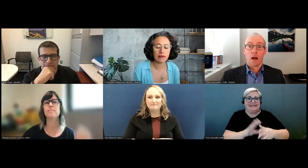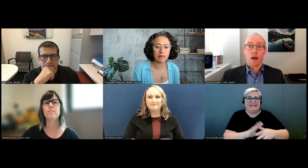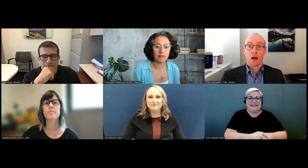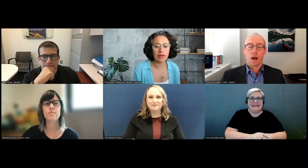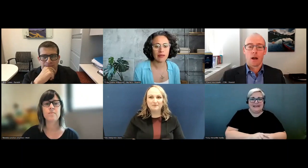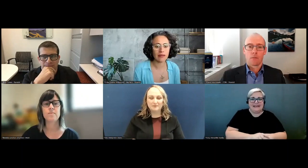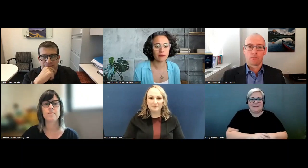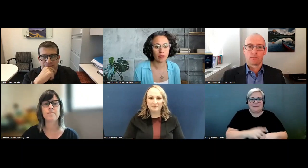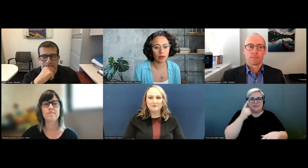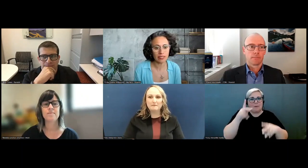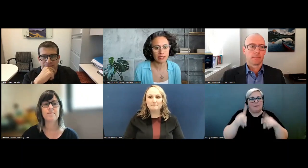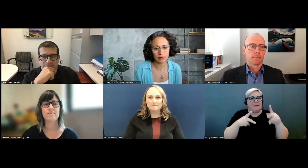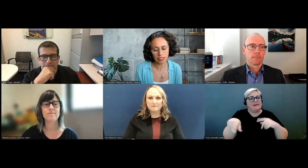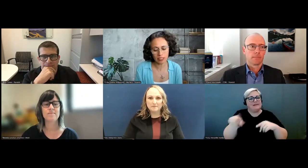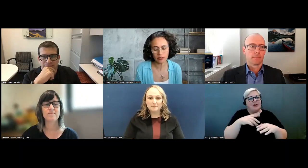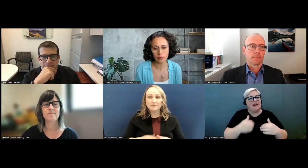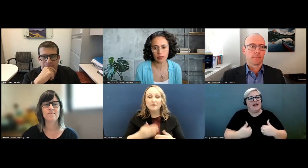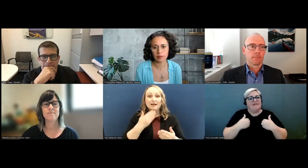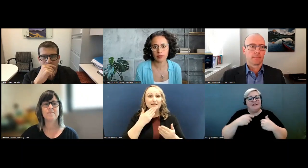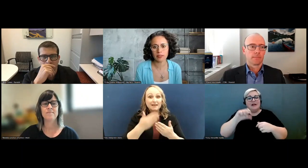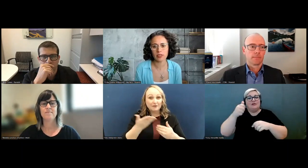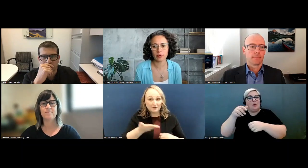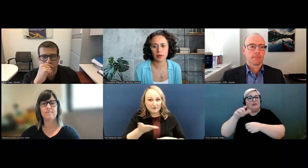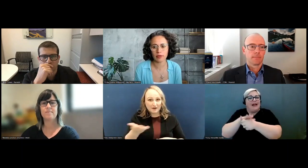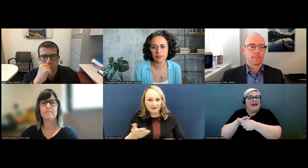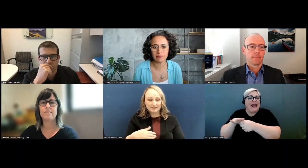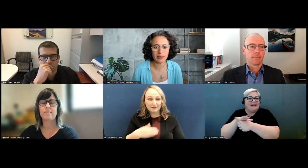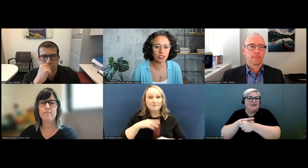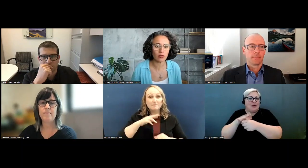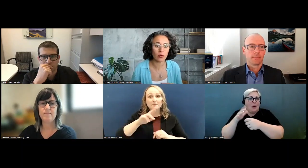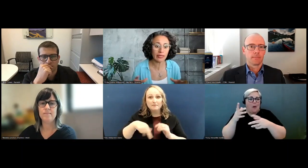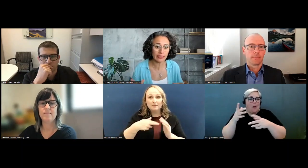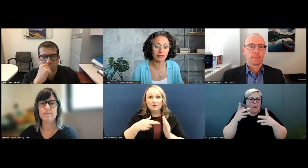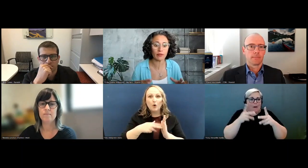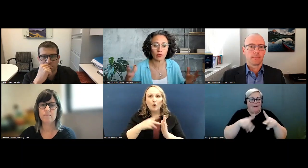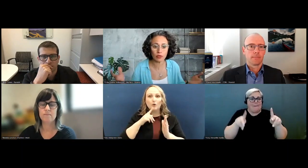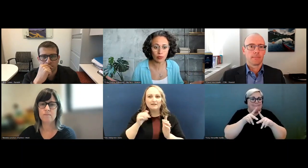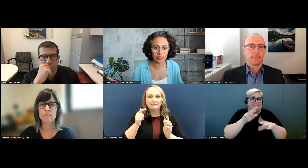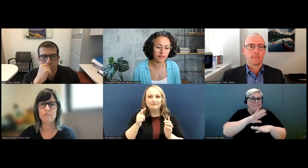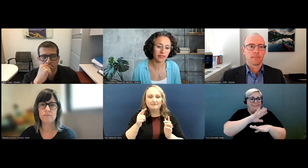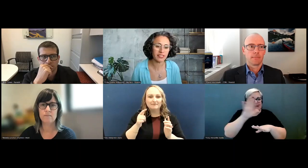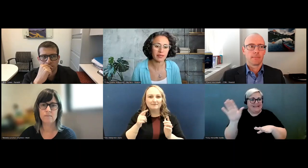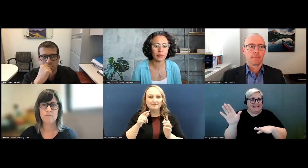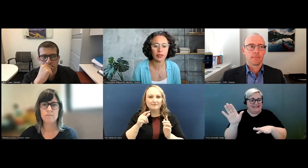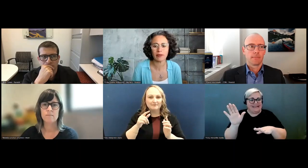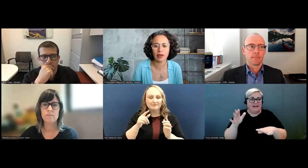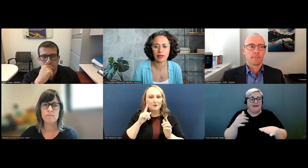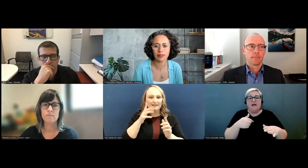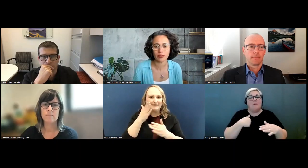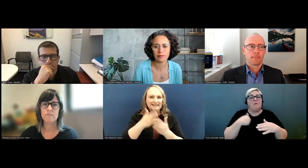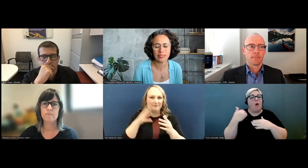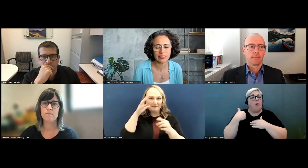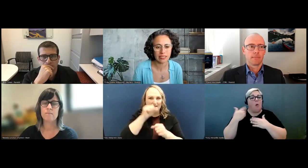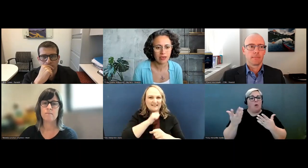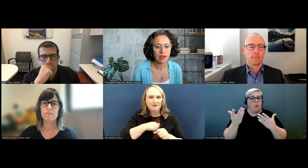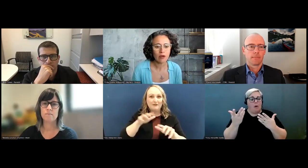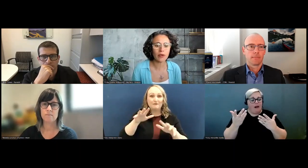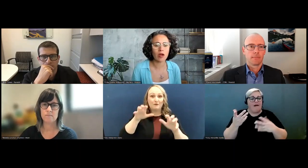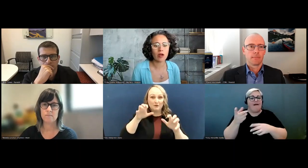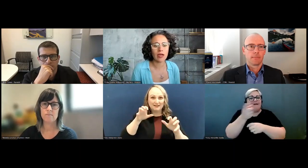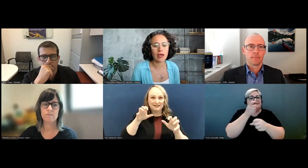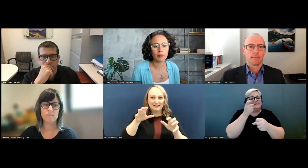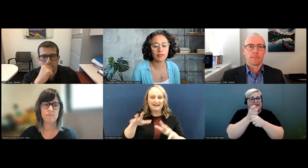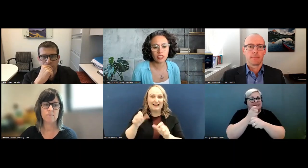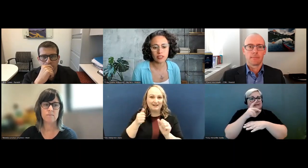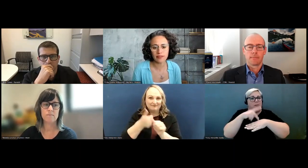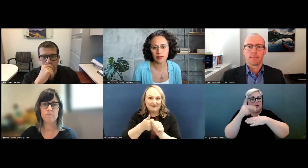the country. Thank you for my role as Director of Public Policy and Programs. I mentioned quickly for those who are the first time who hear about Inclusion BC, we